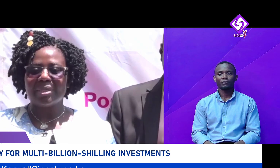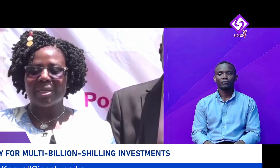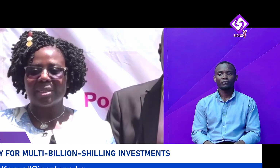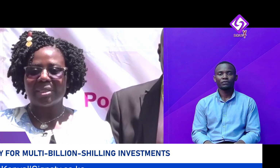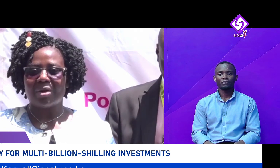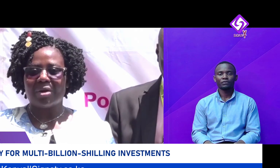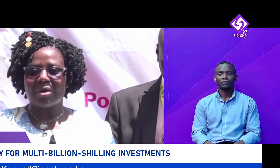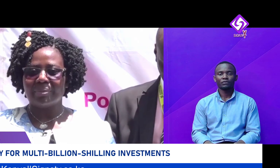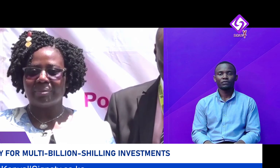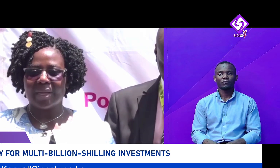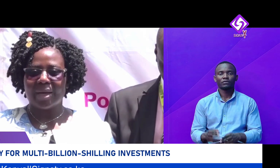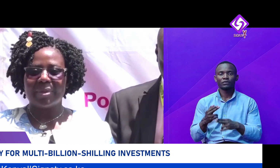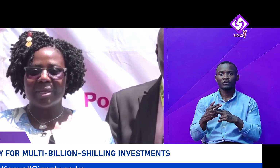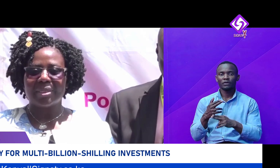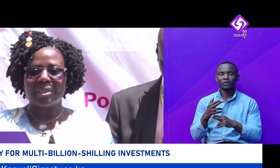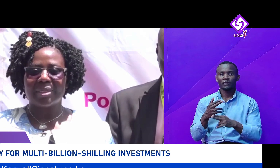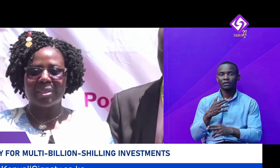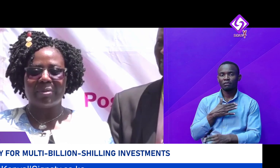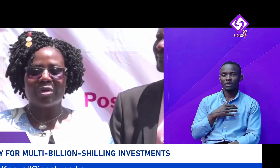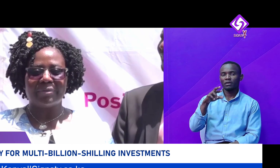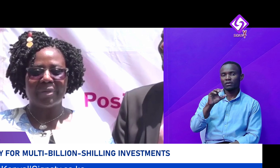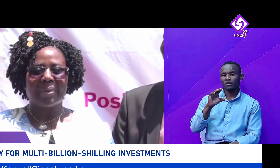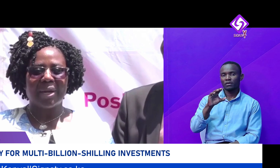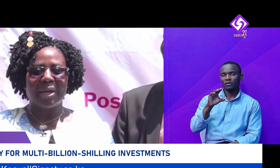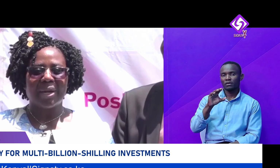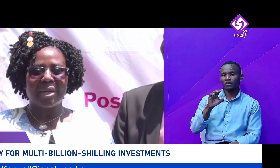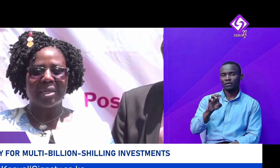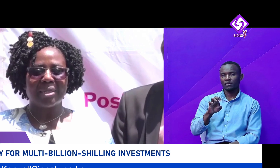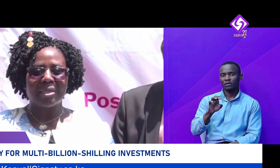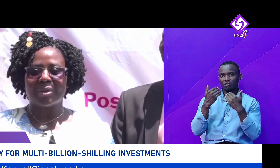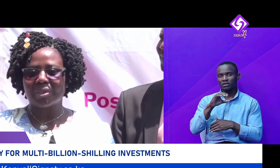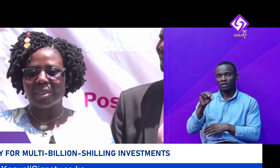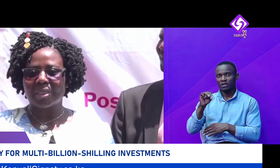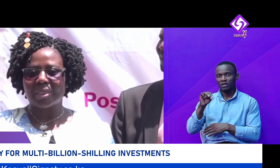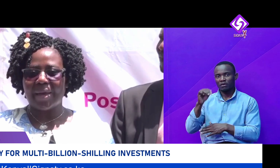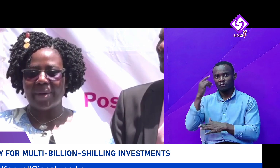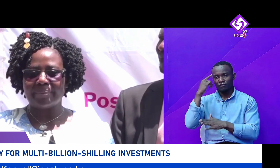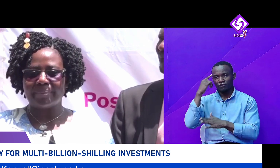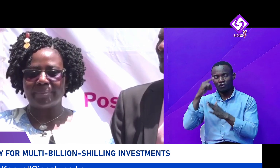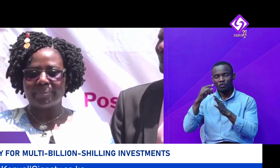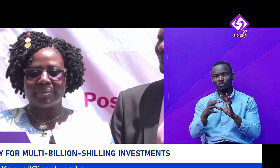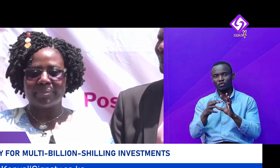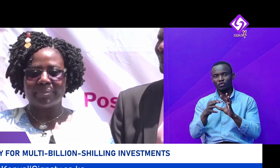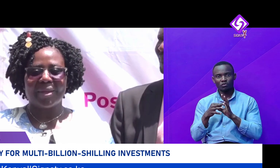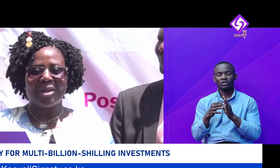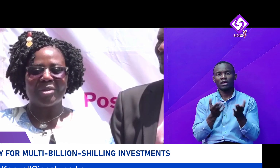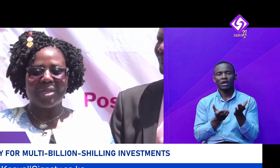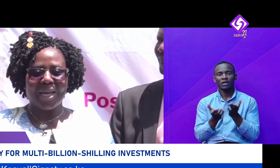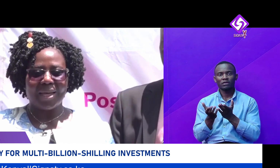My name is Grace Agola. I'm the CCM for Cooperative Enterprise and Industrialization, Siaya.